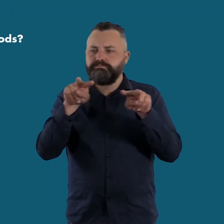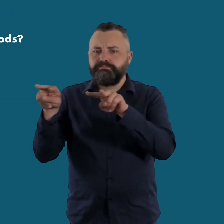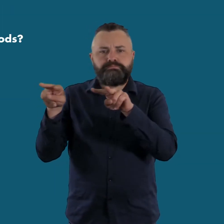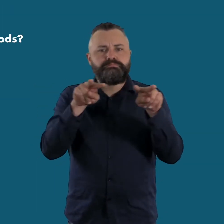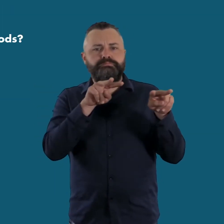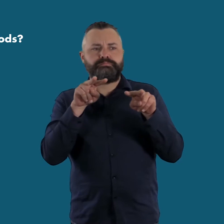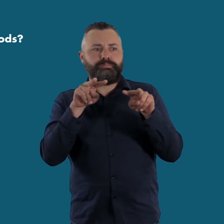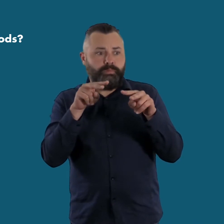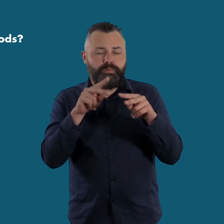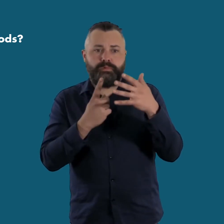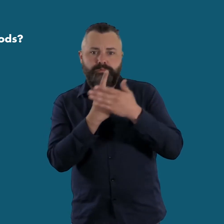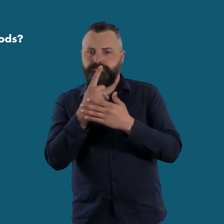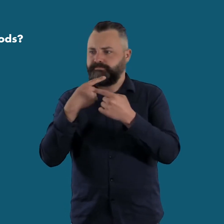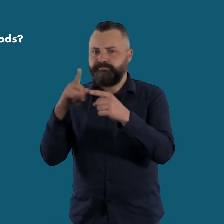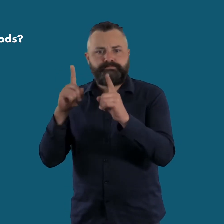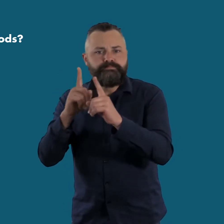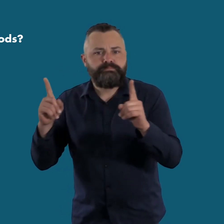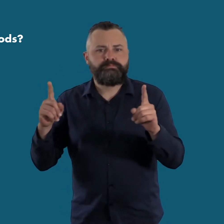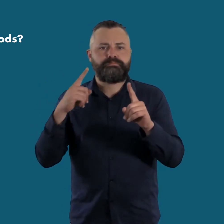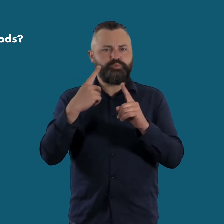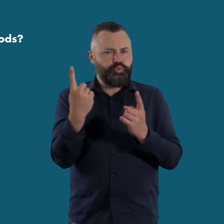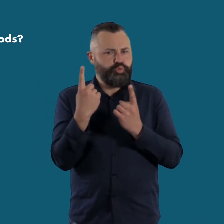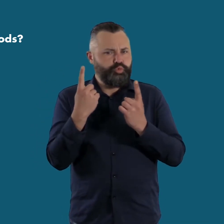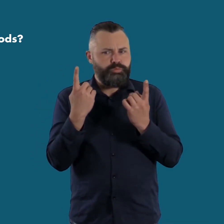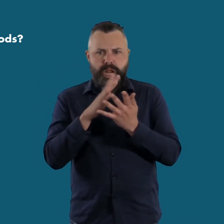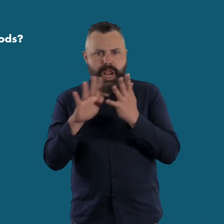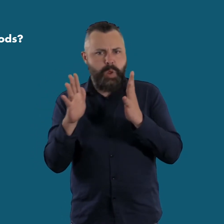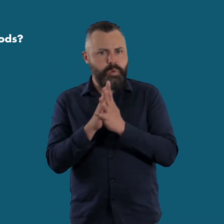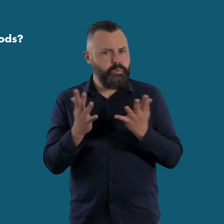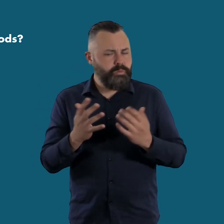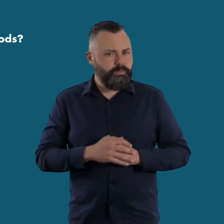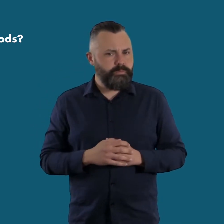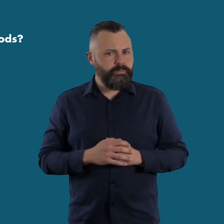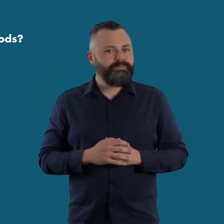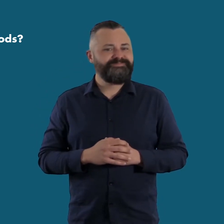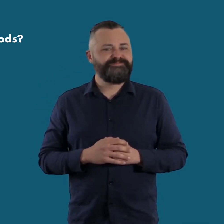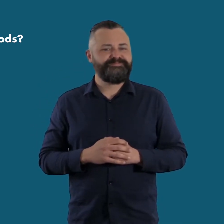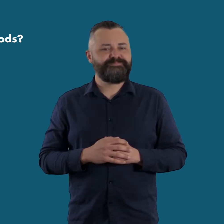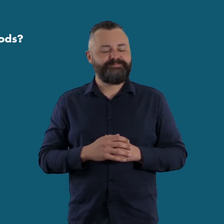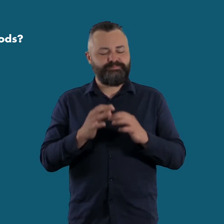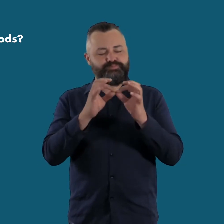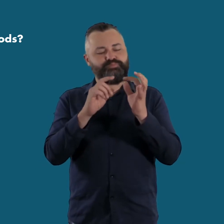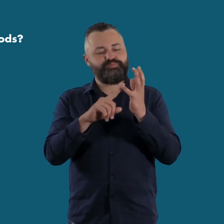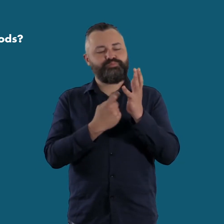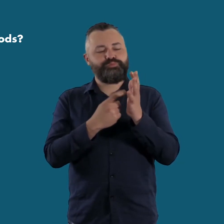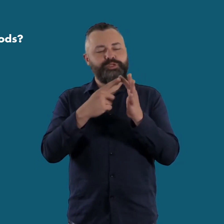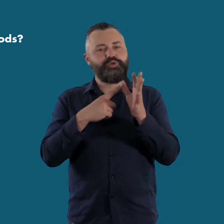Who is responsible for monitoring storms and floods? The Commonwealth Bureau of Meteorology operates a